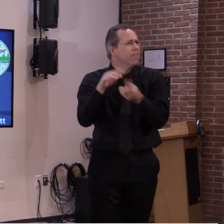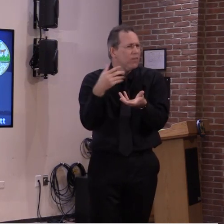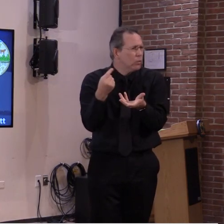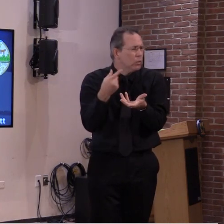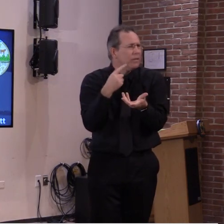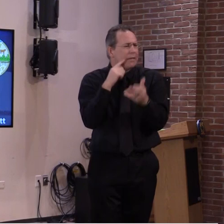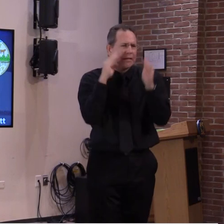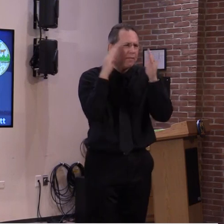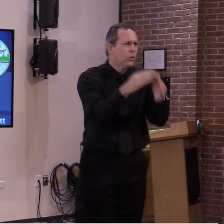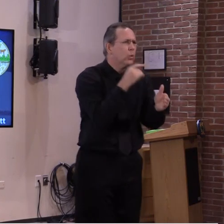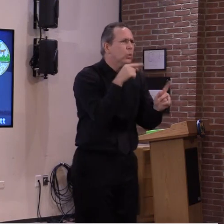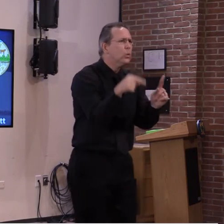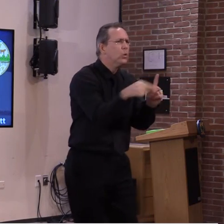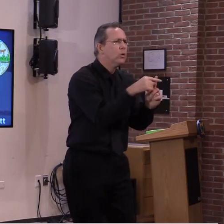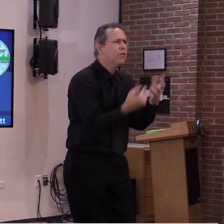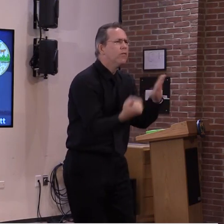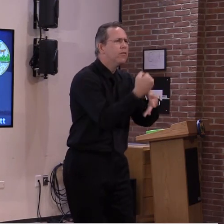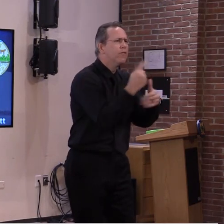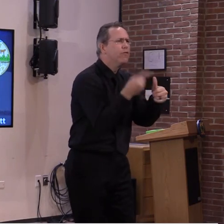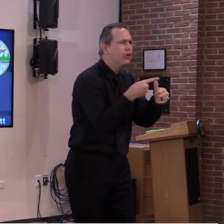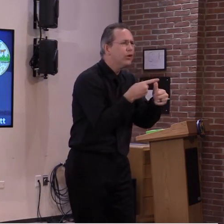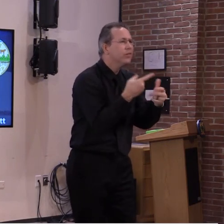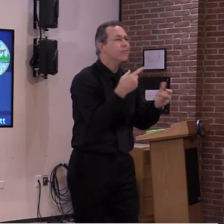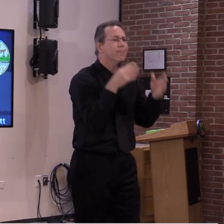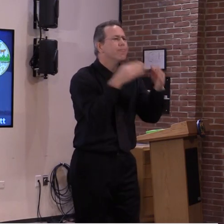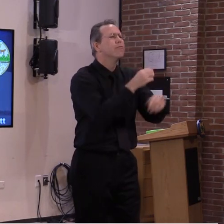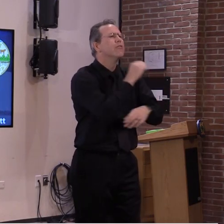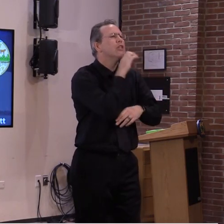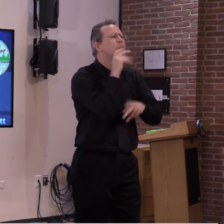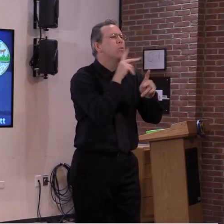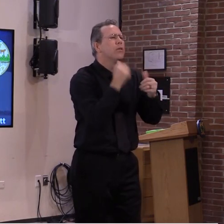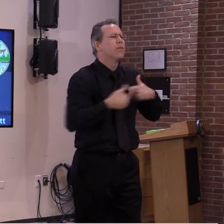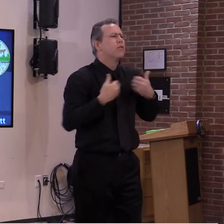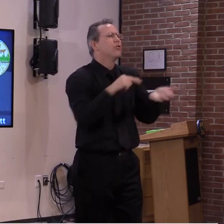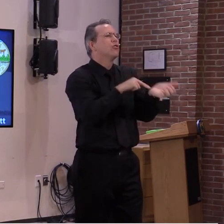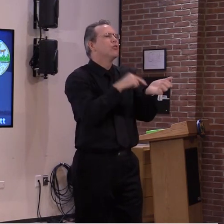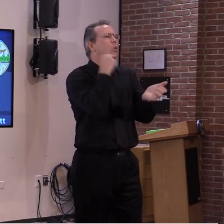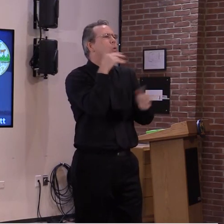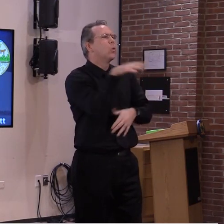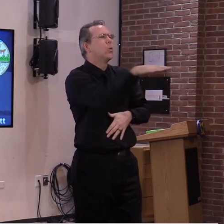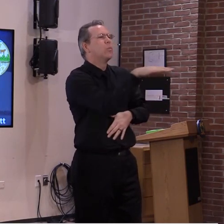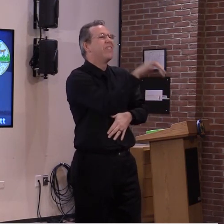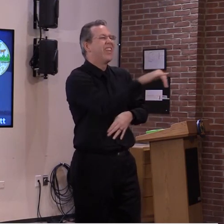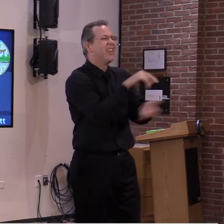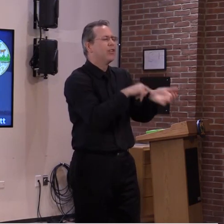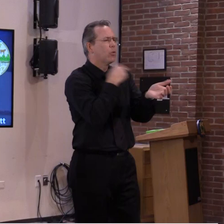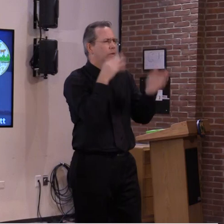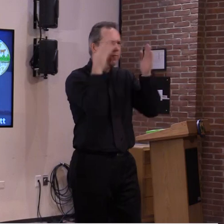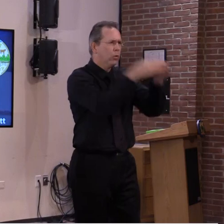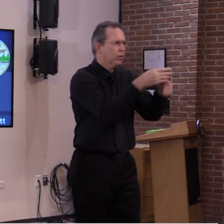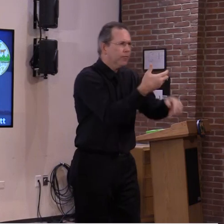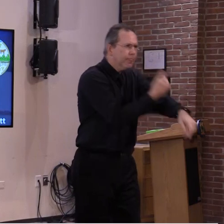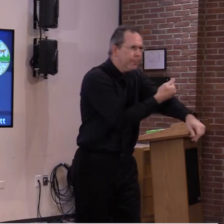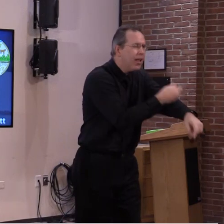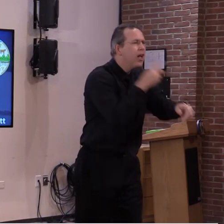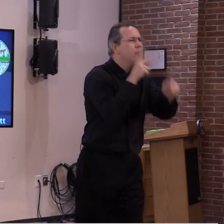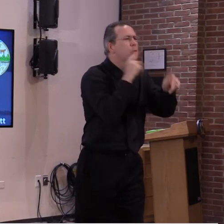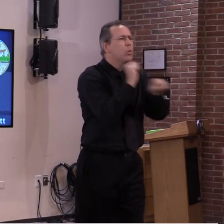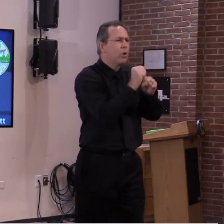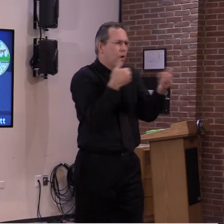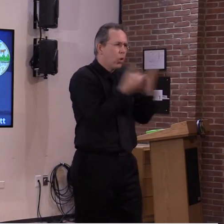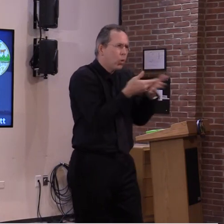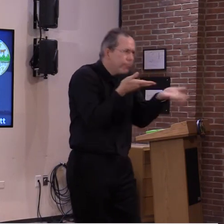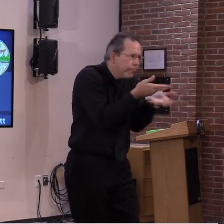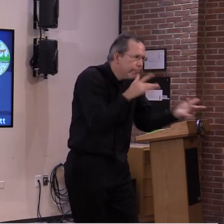homes, assisted living facilities, and in their own homes get the vaccine first, along with those who provide